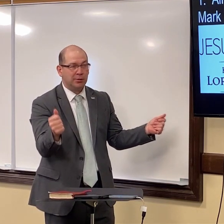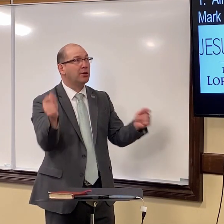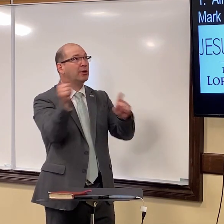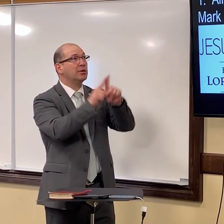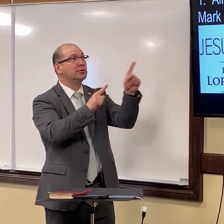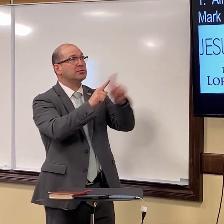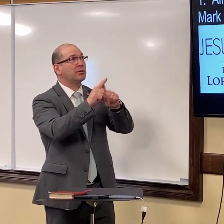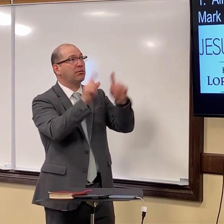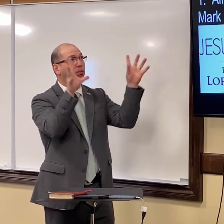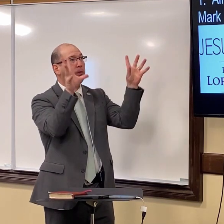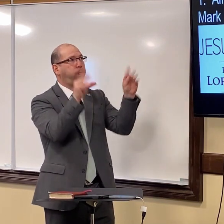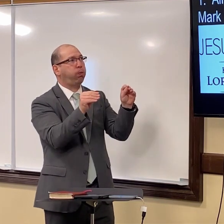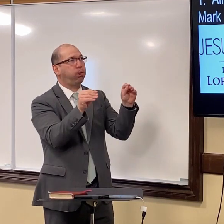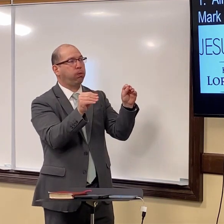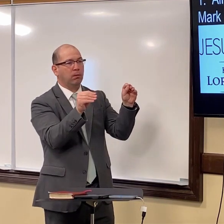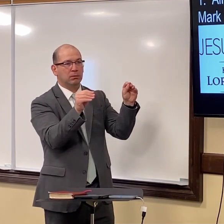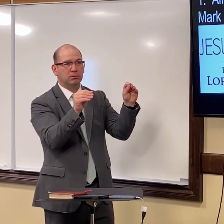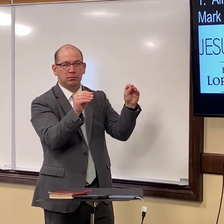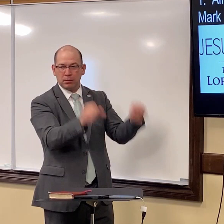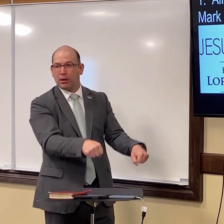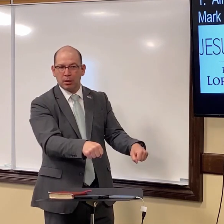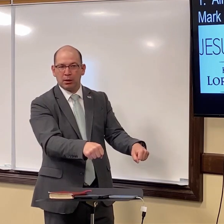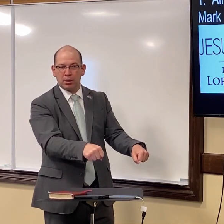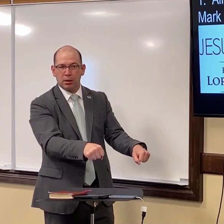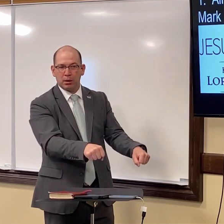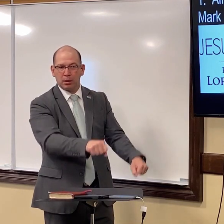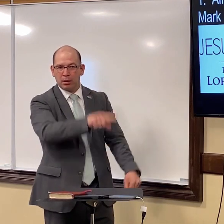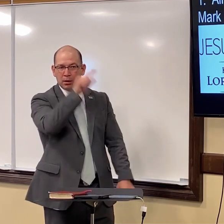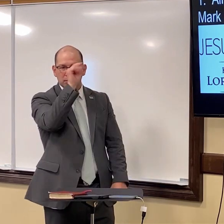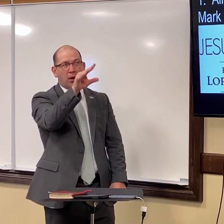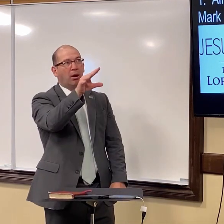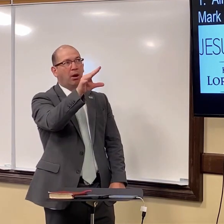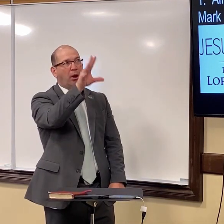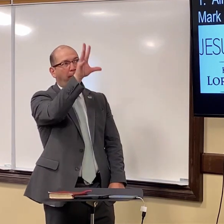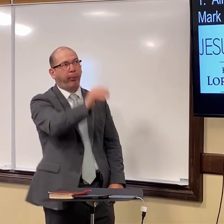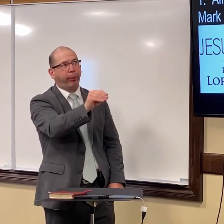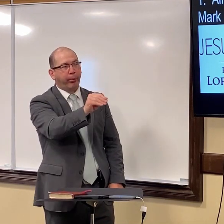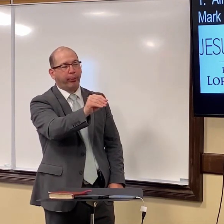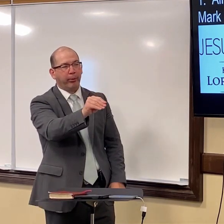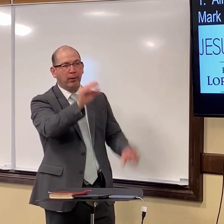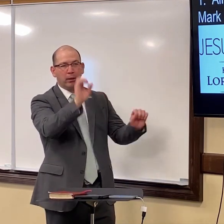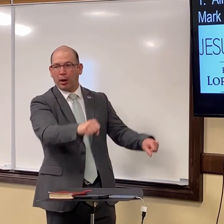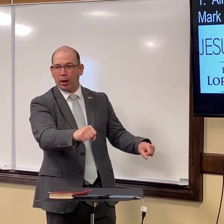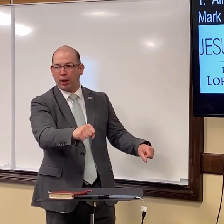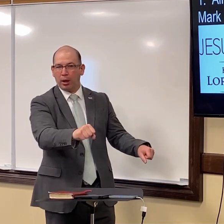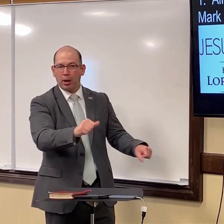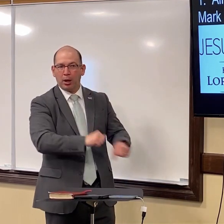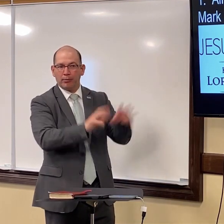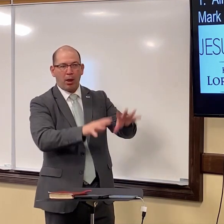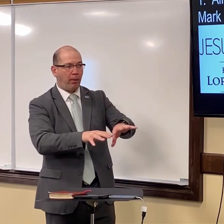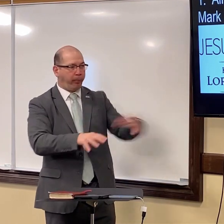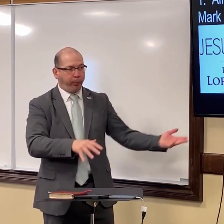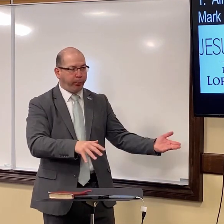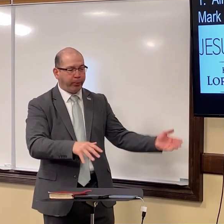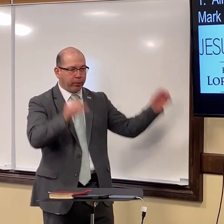command over the storm and it will diminish, or the sun can make the sun go